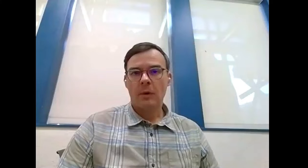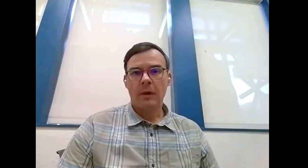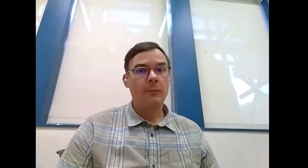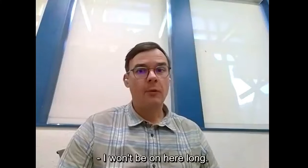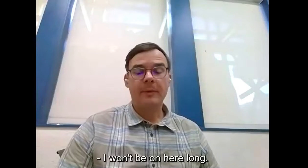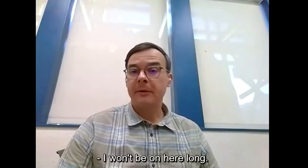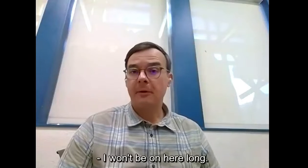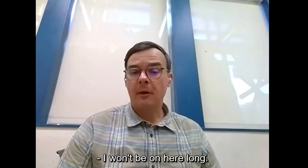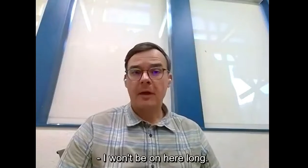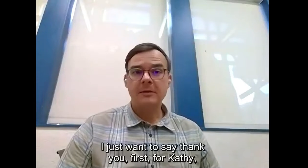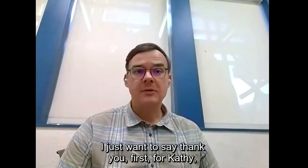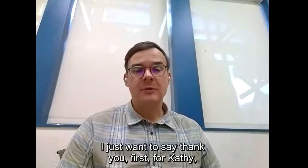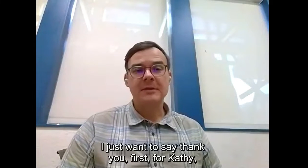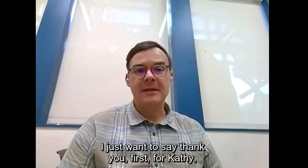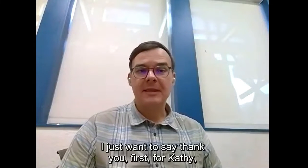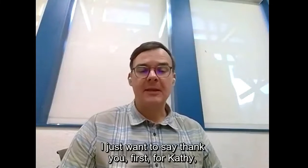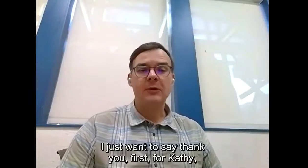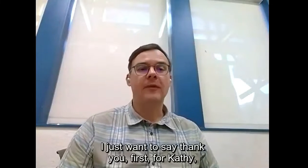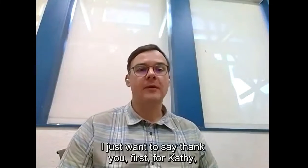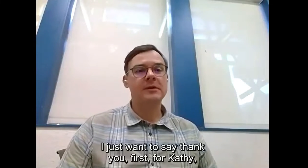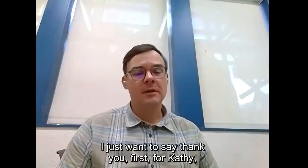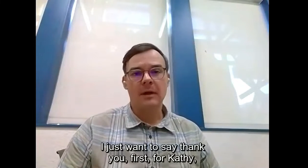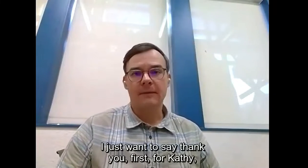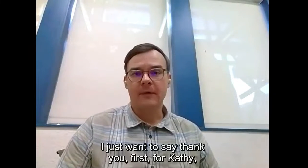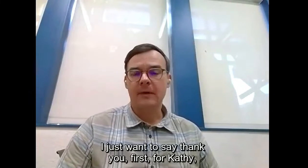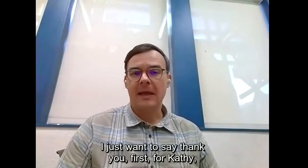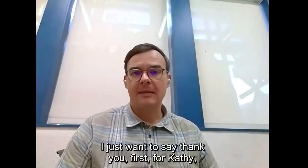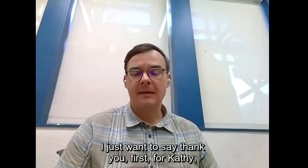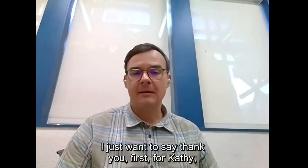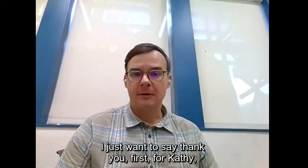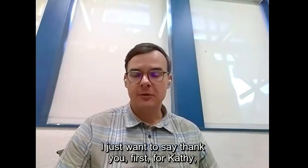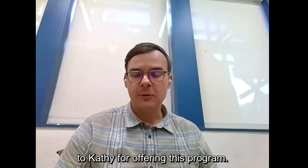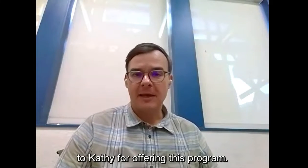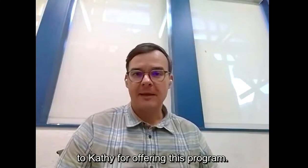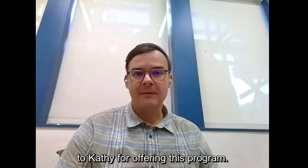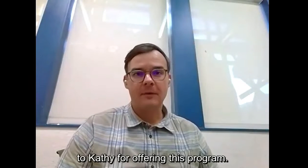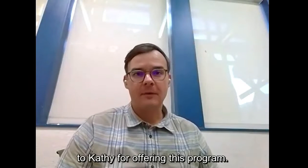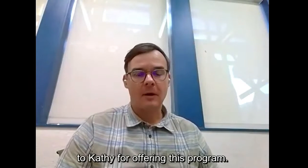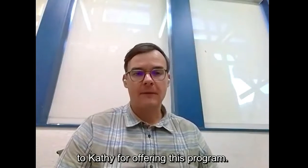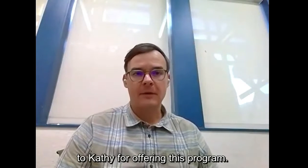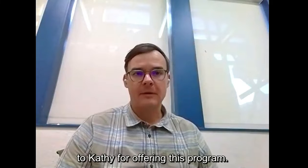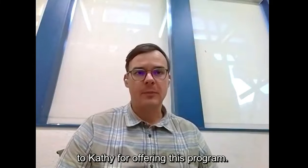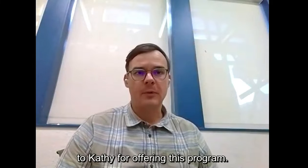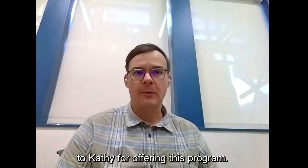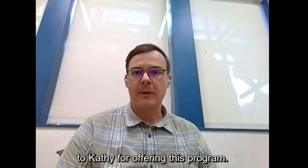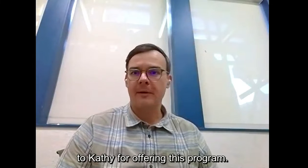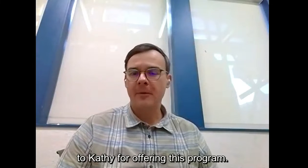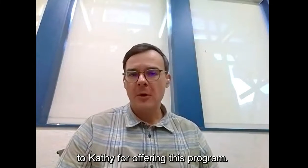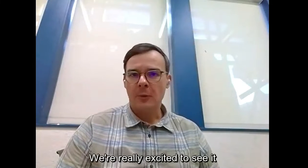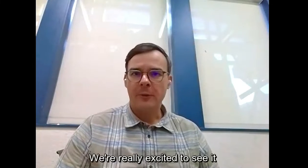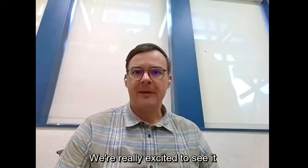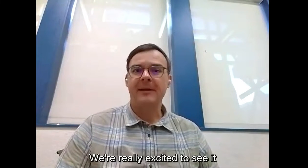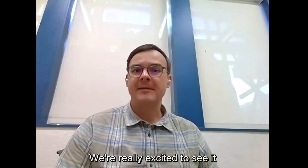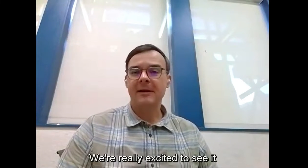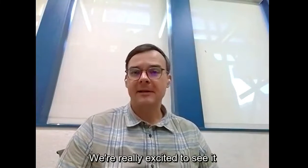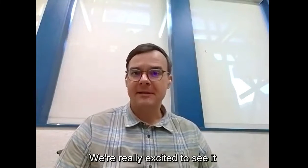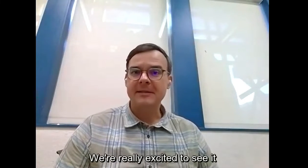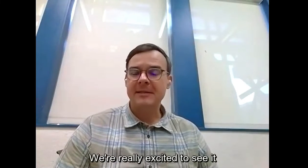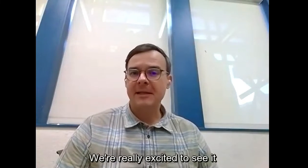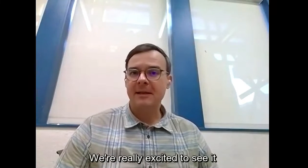Oh, I won't be on here long. I just want to say thank you first to Kathy for offering this program. We're really excited to see it,